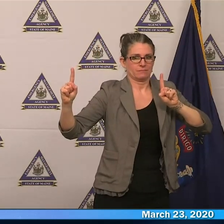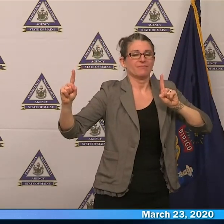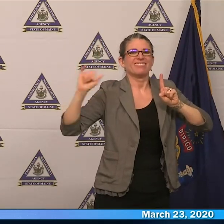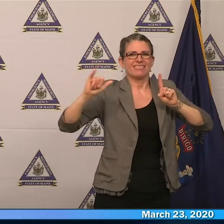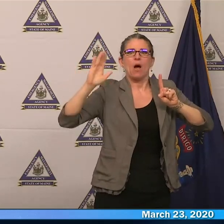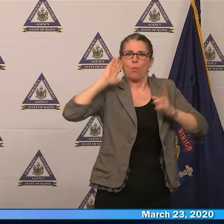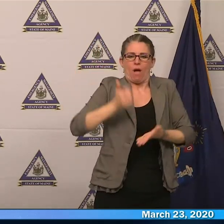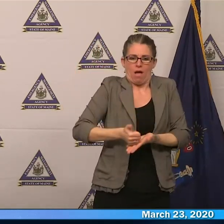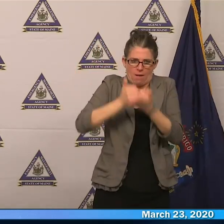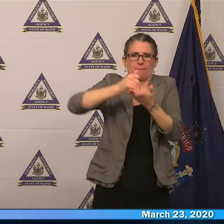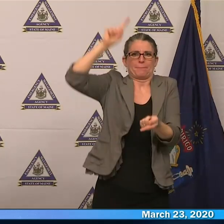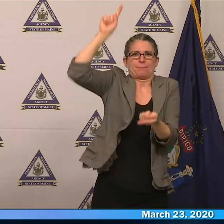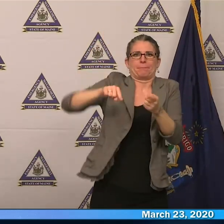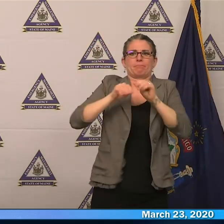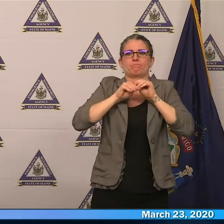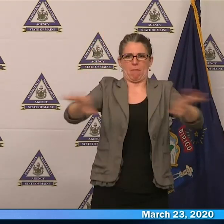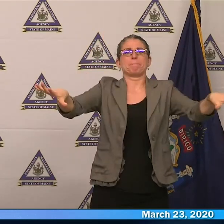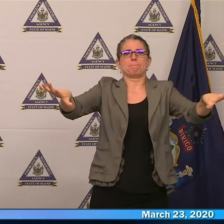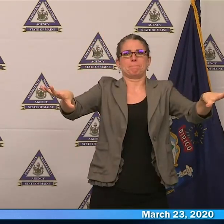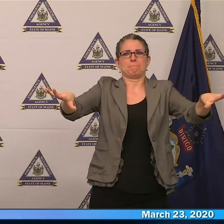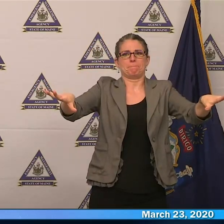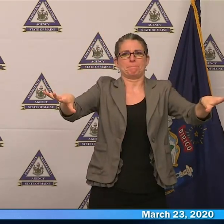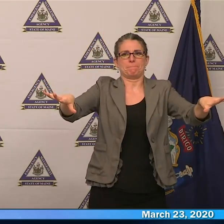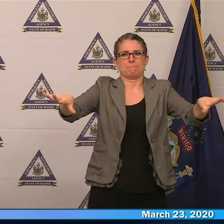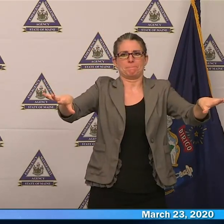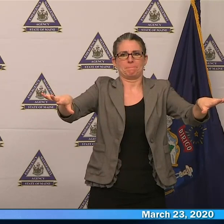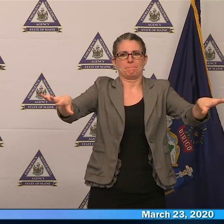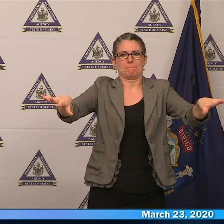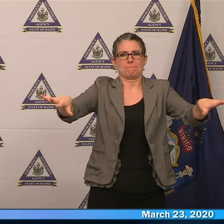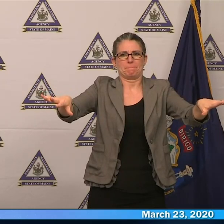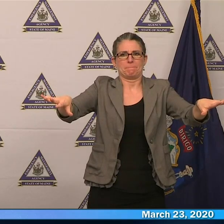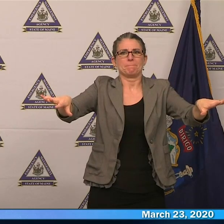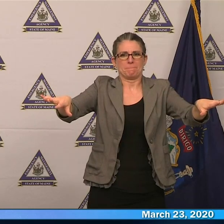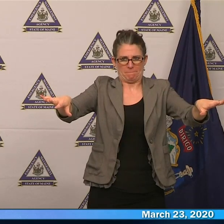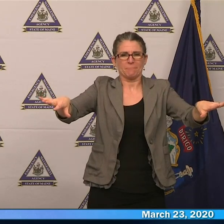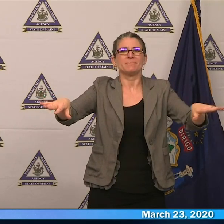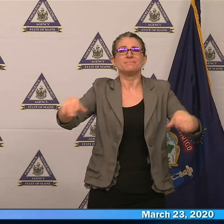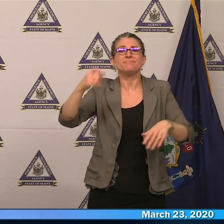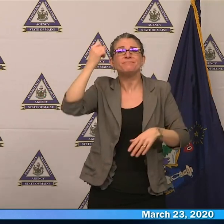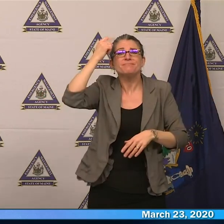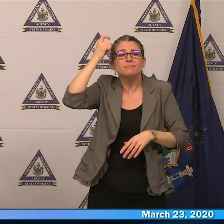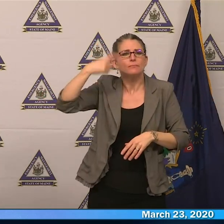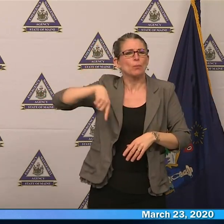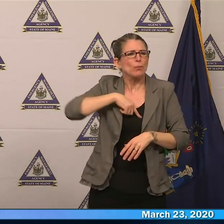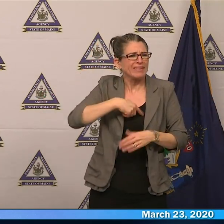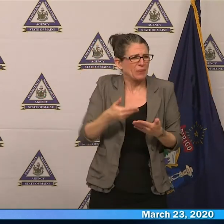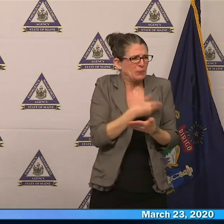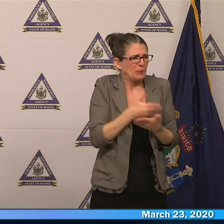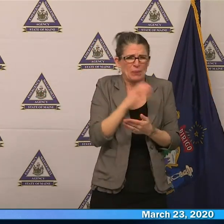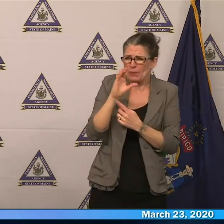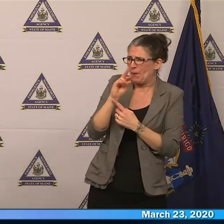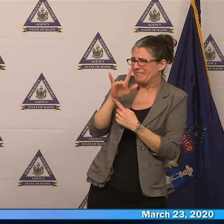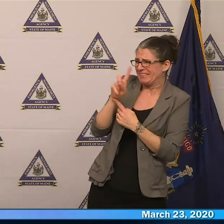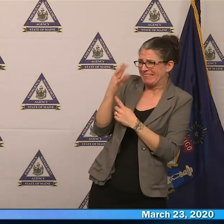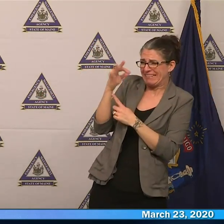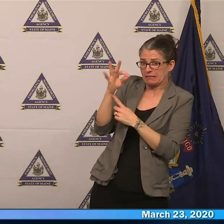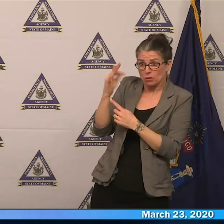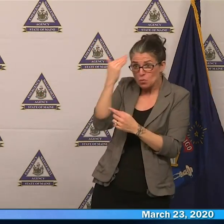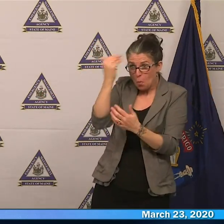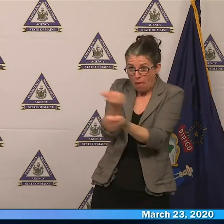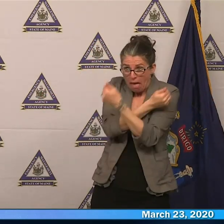at any one time. And as time goes on, we learn more and more and more about the depth and the scope of that